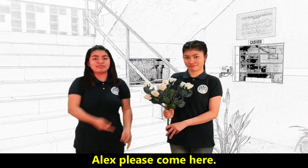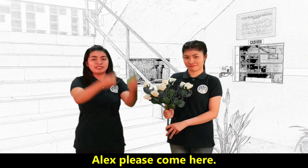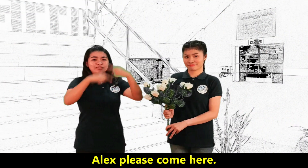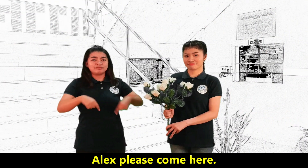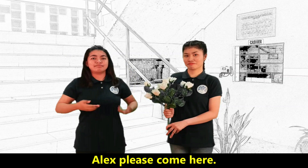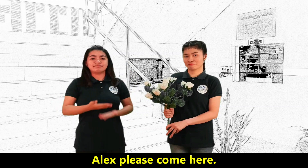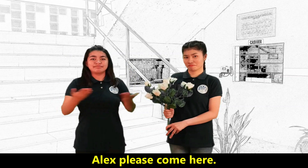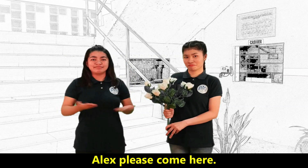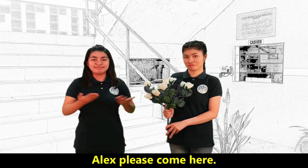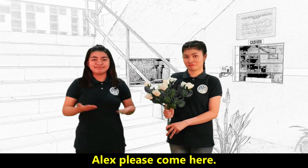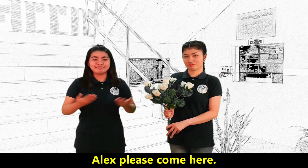Alex, please come here.